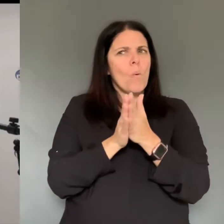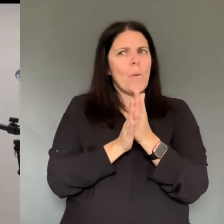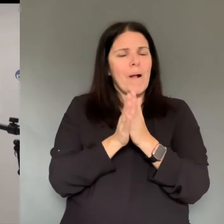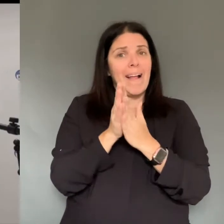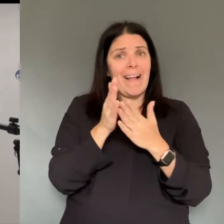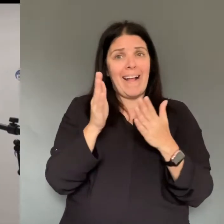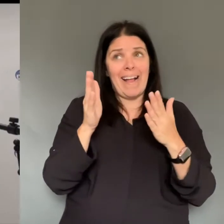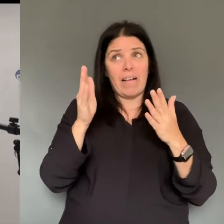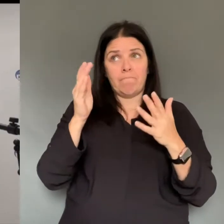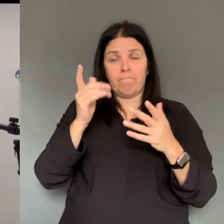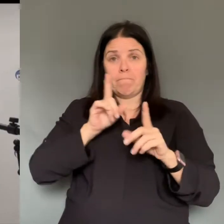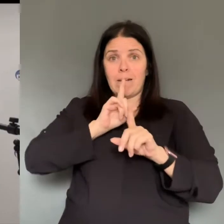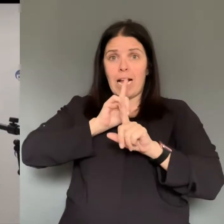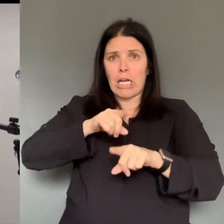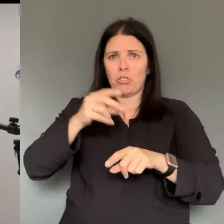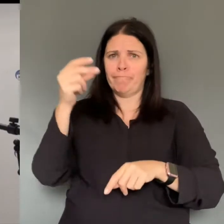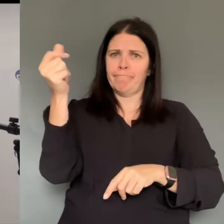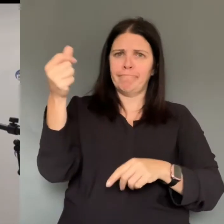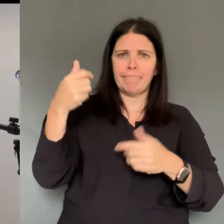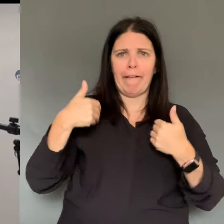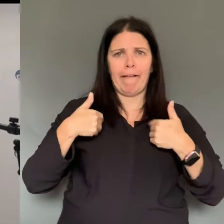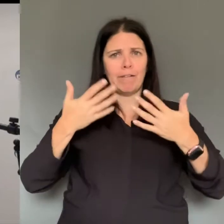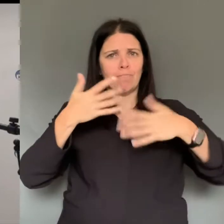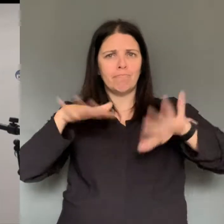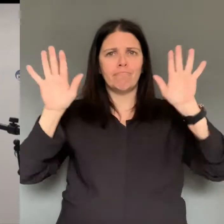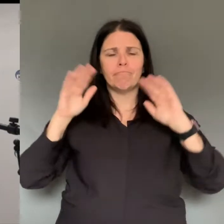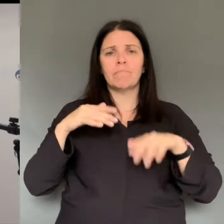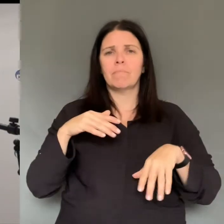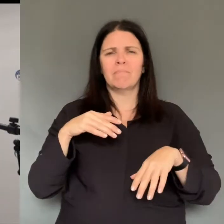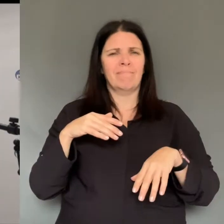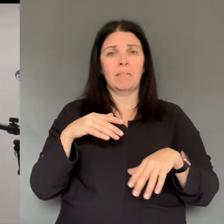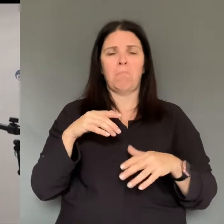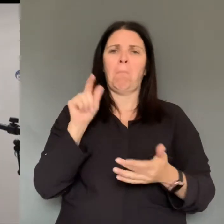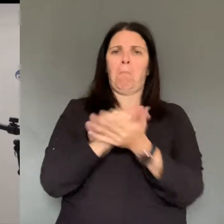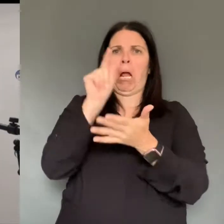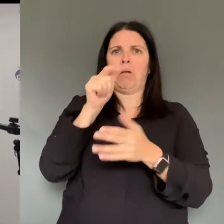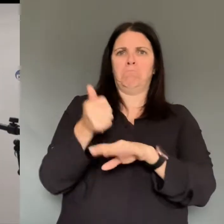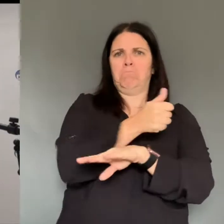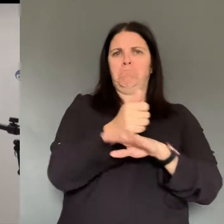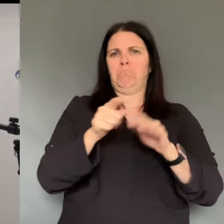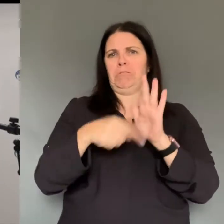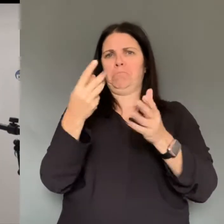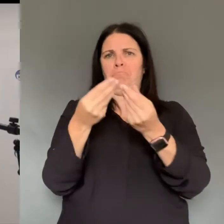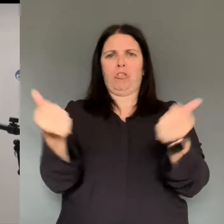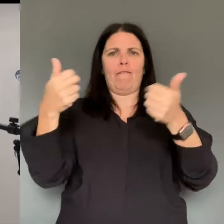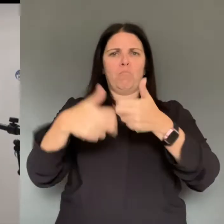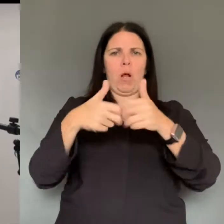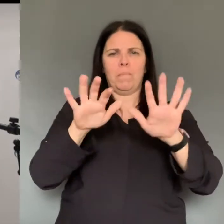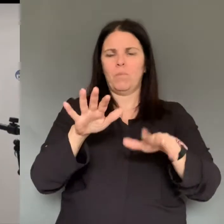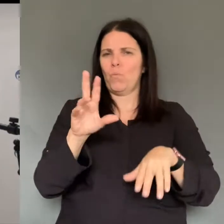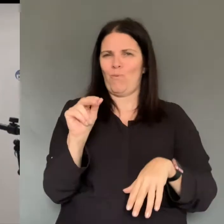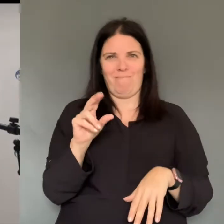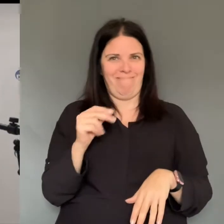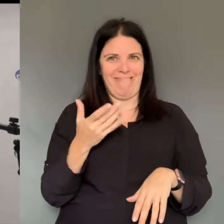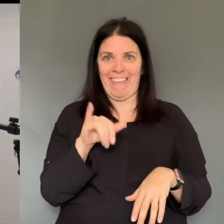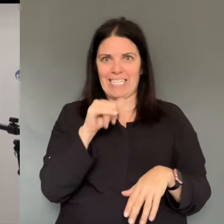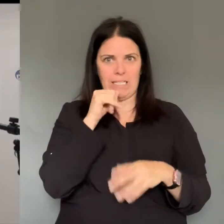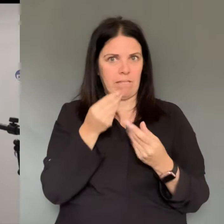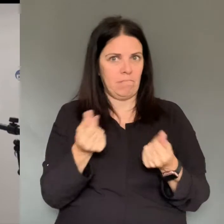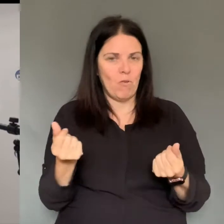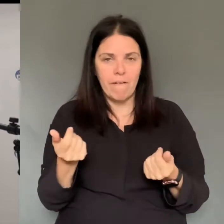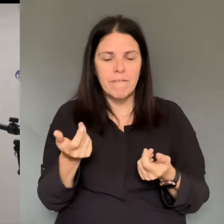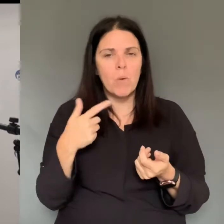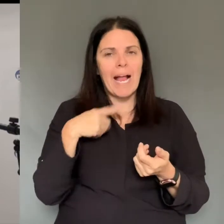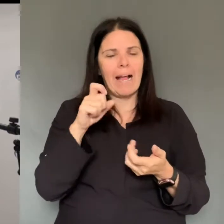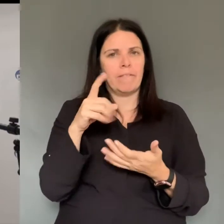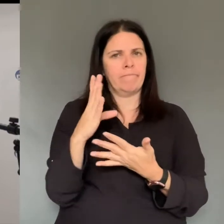cases locally, do you know if they're Windsor, Essex County, where in Essex County? Do you have a breakdown of where those residents are, or no? So right now we're